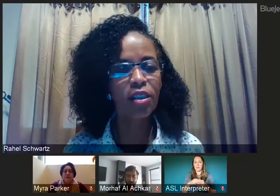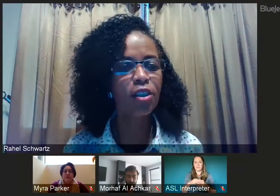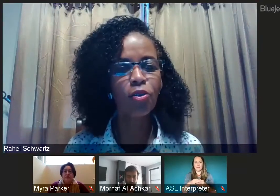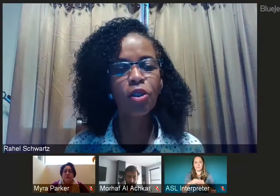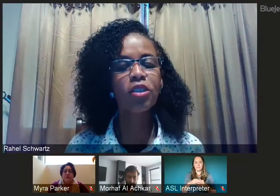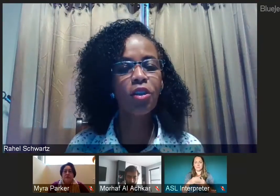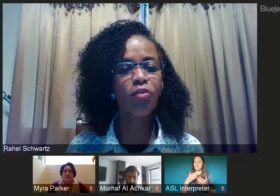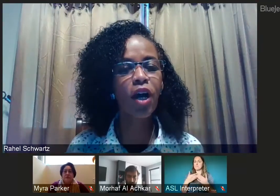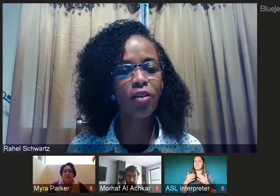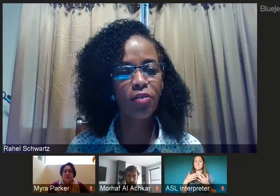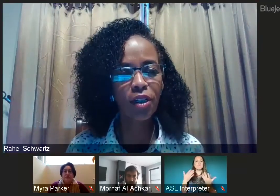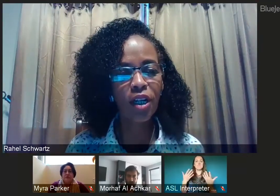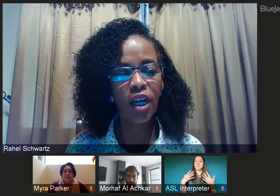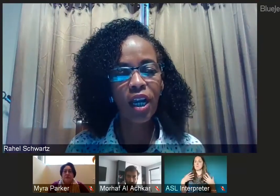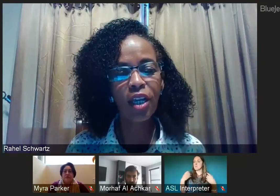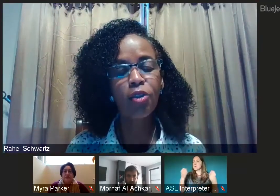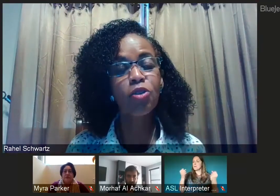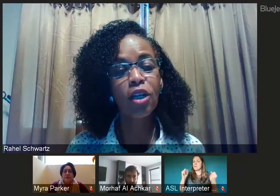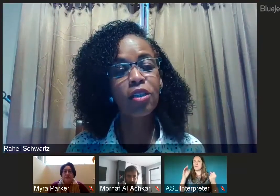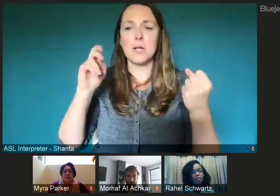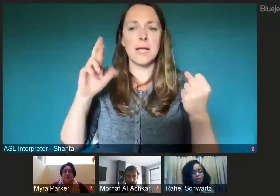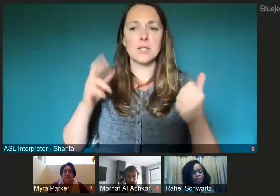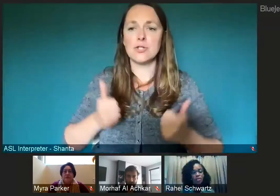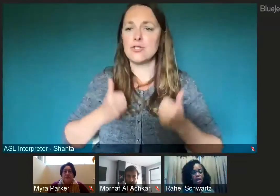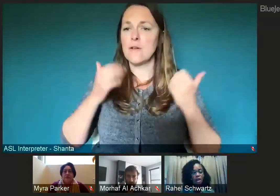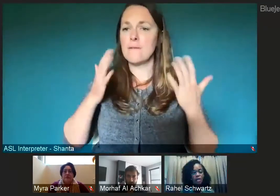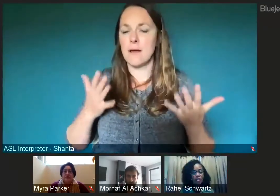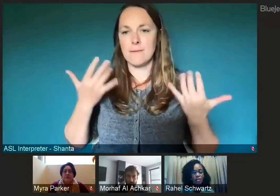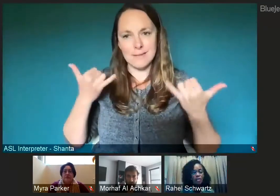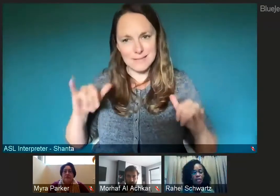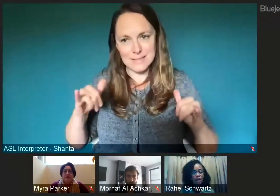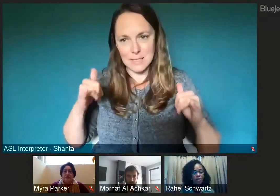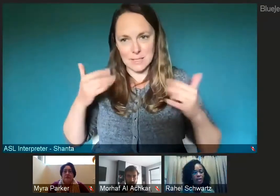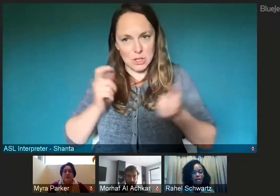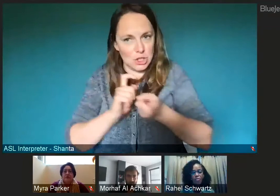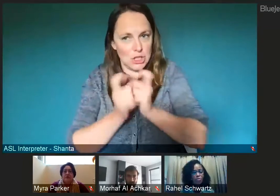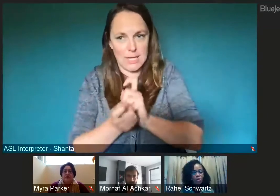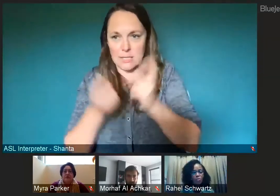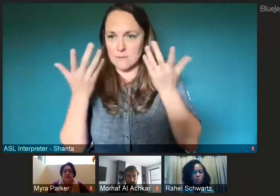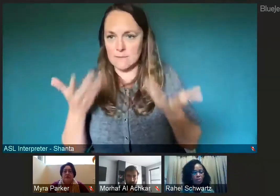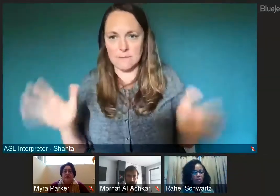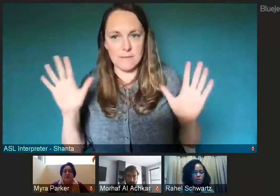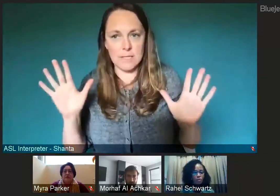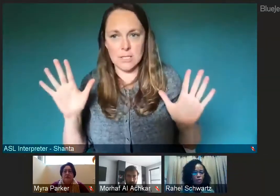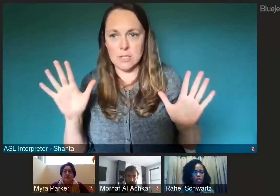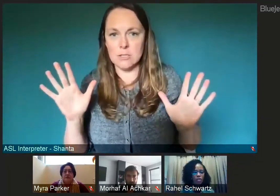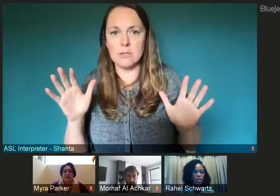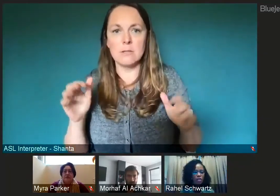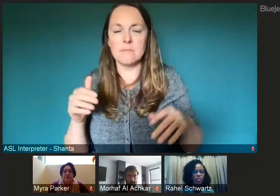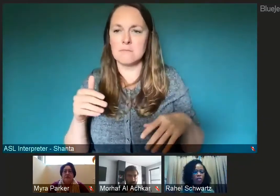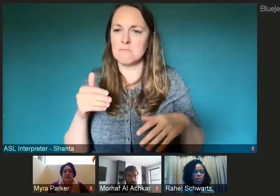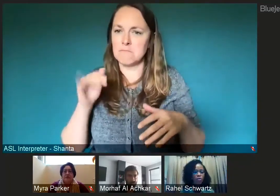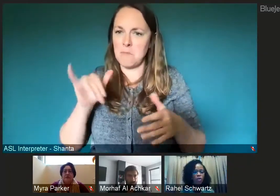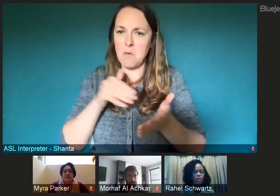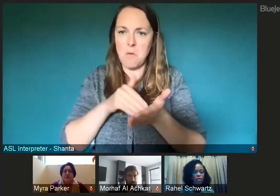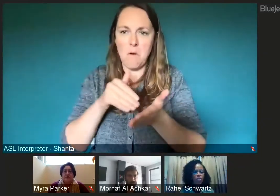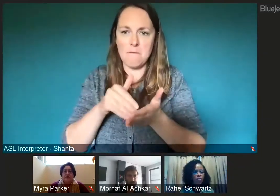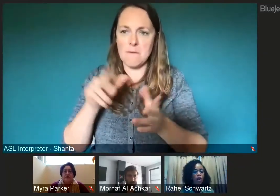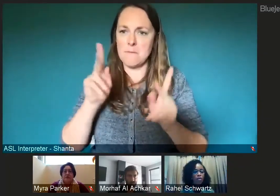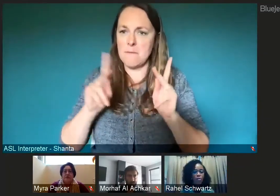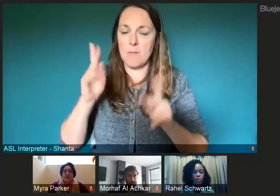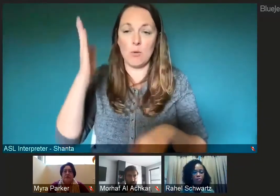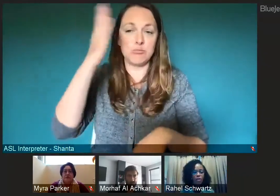cancer and you're a survivor. And those are the things that a lot of times people don't recognize,